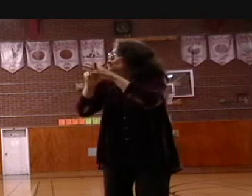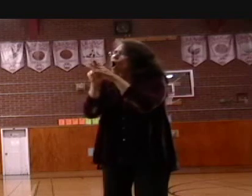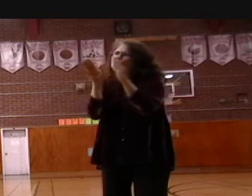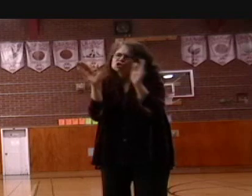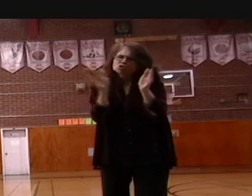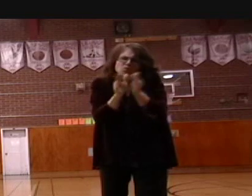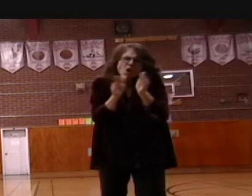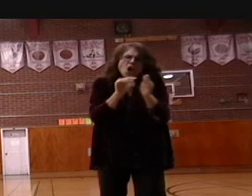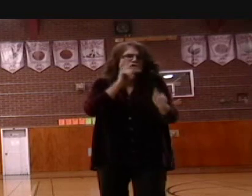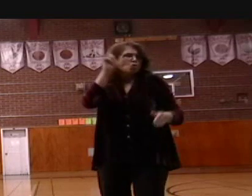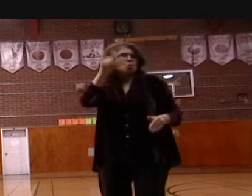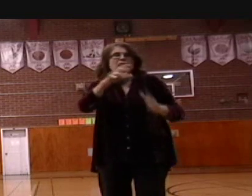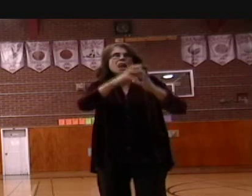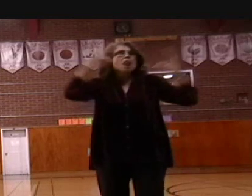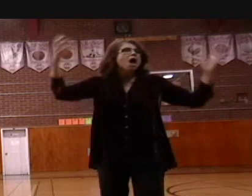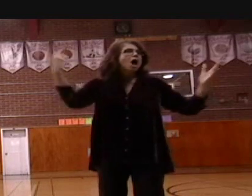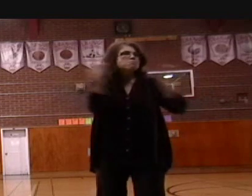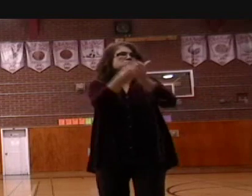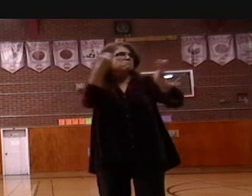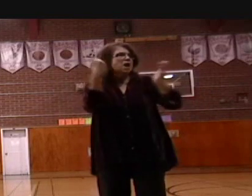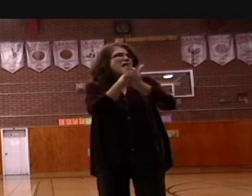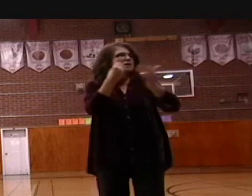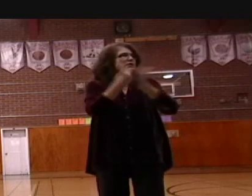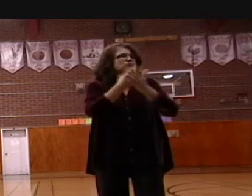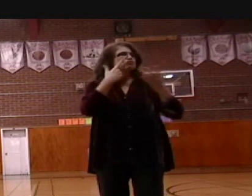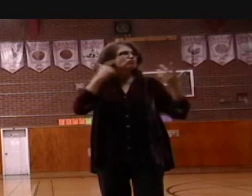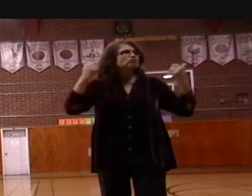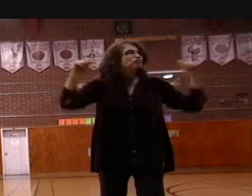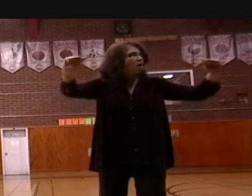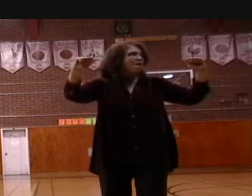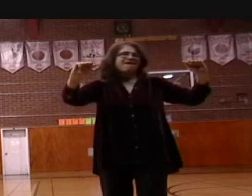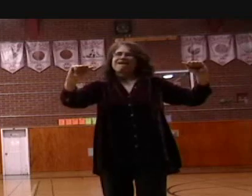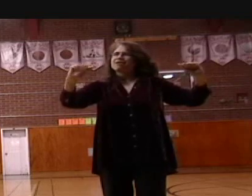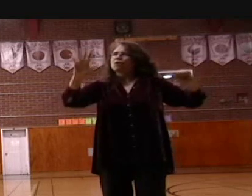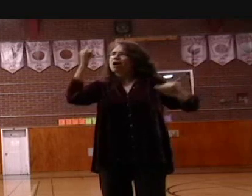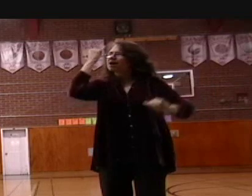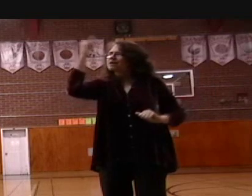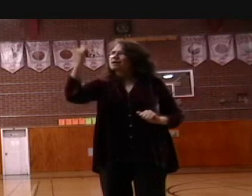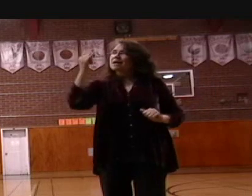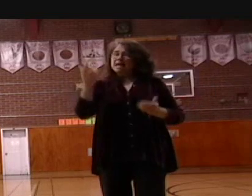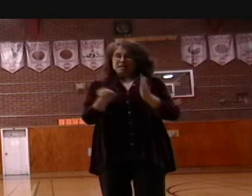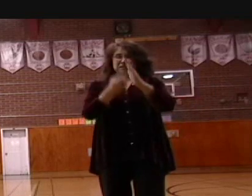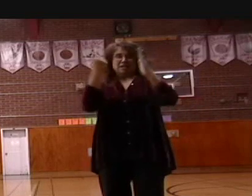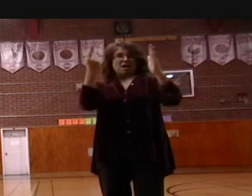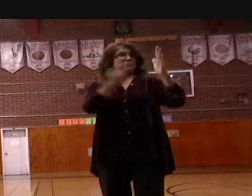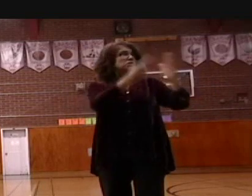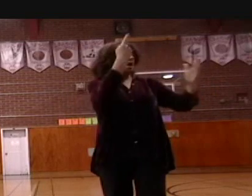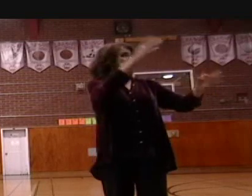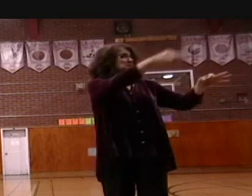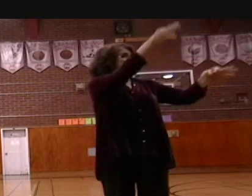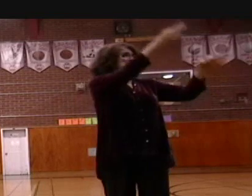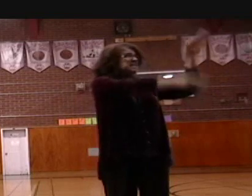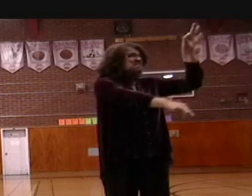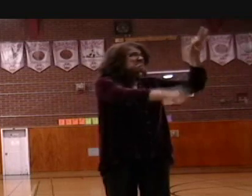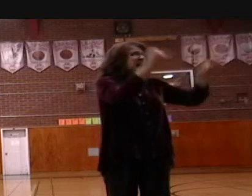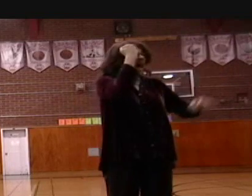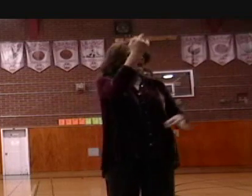You don't need a lot of money to try your ideas. In fact, sometimes the simplest ideas can be the best ones.